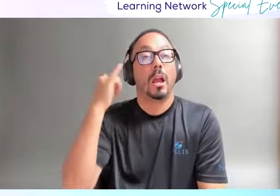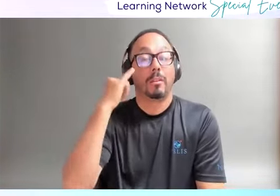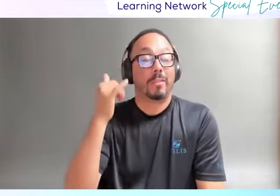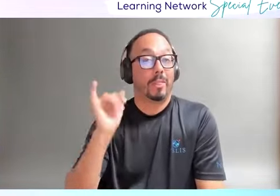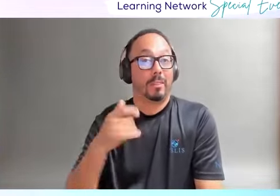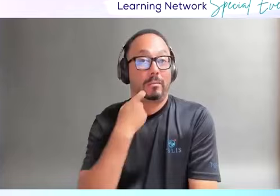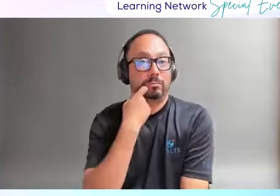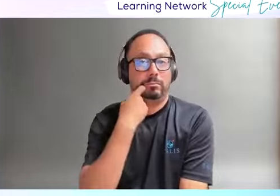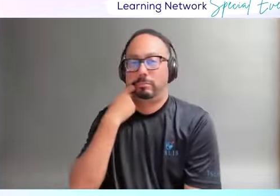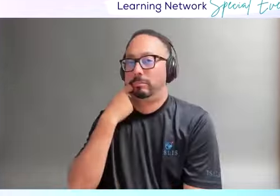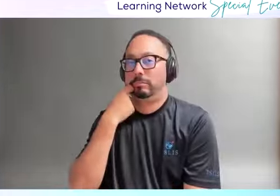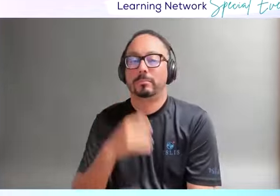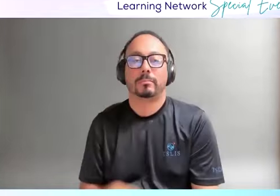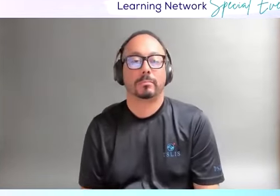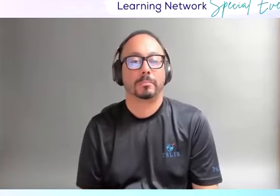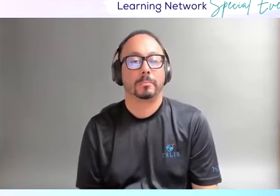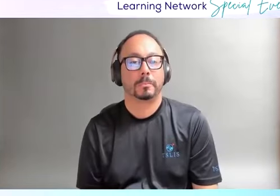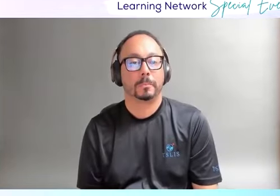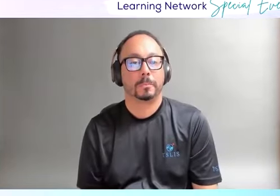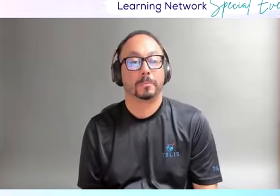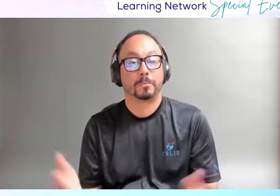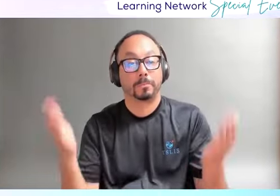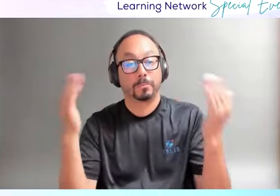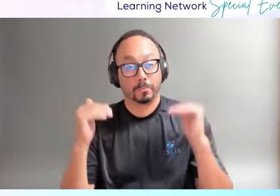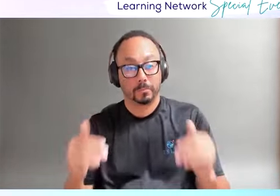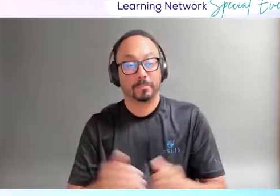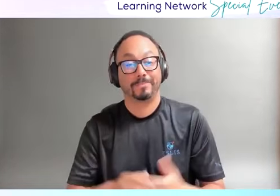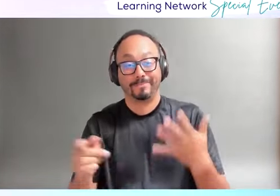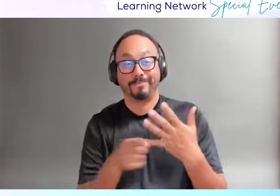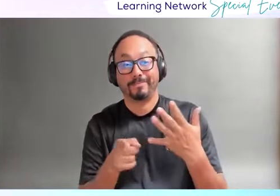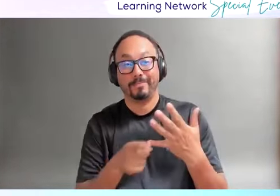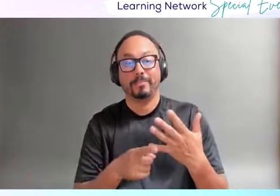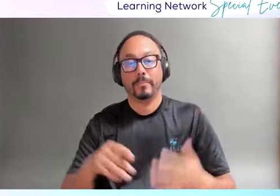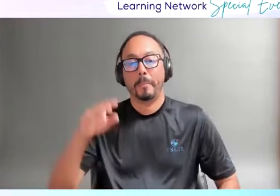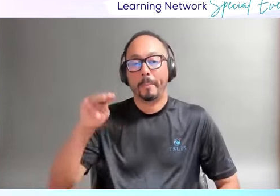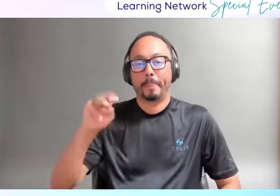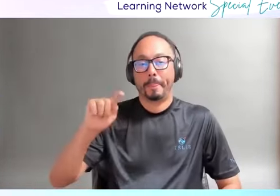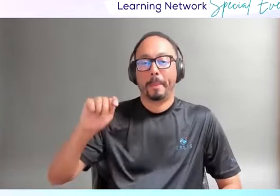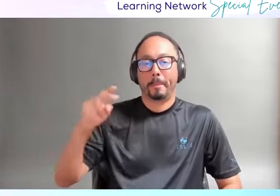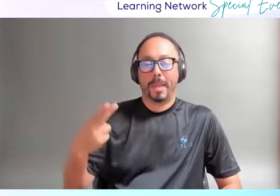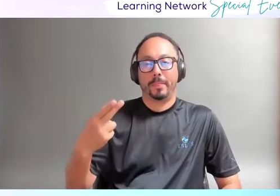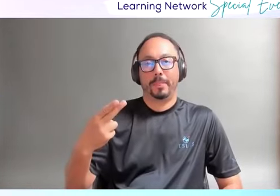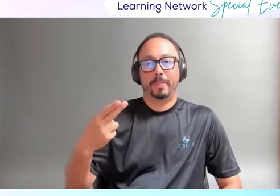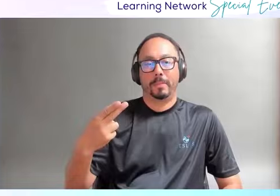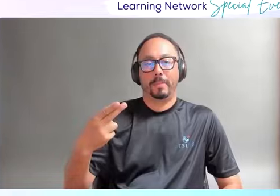And methamphetamines, also illegal and also dangerous, interestingly, are very cheap drugs, can